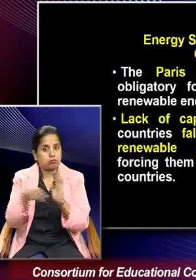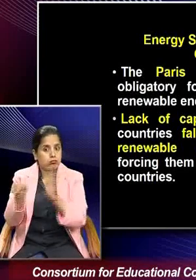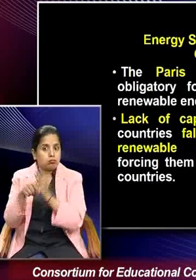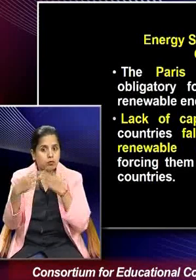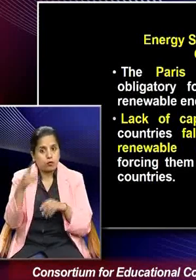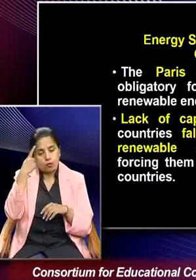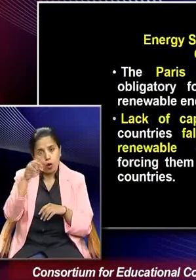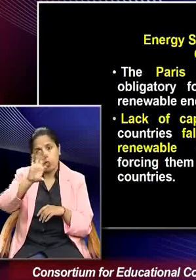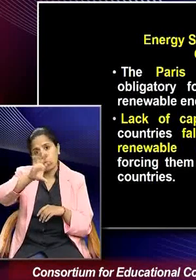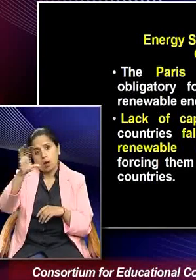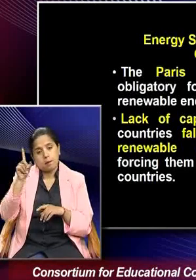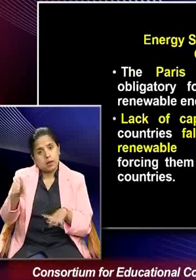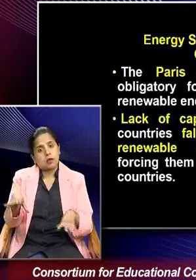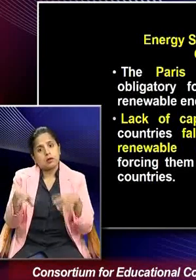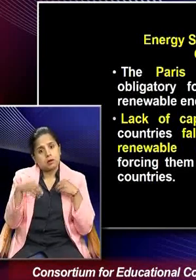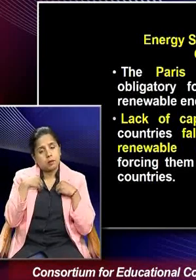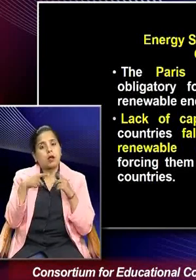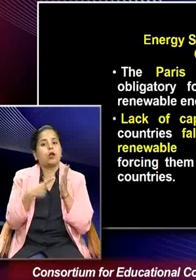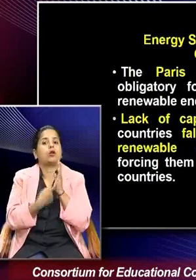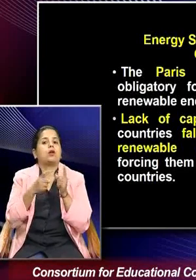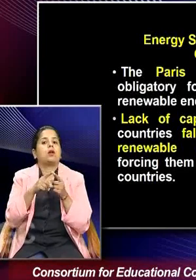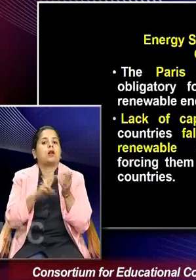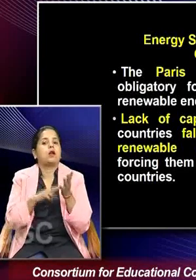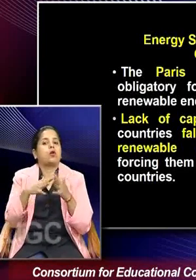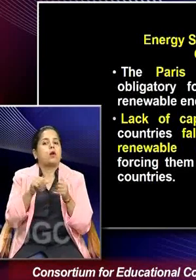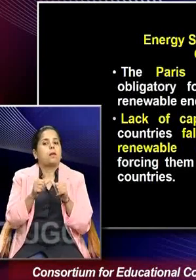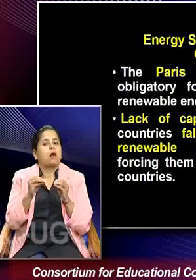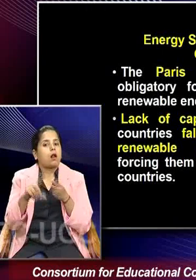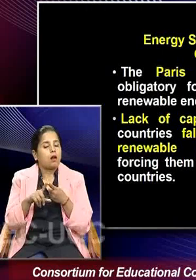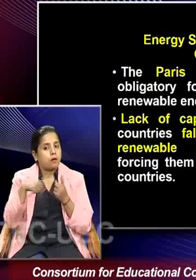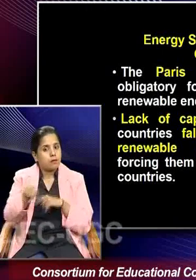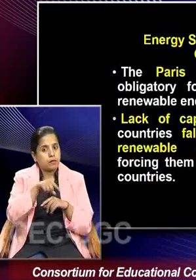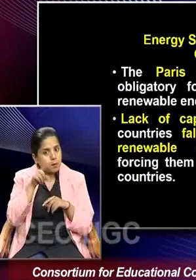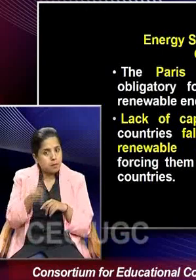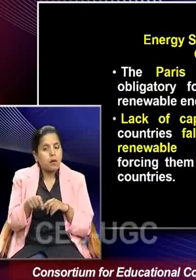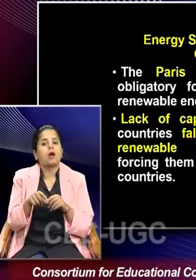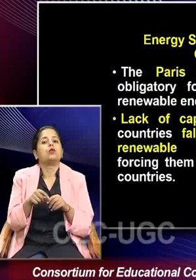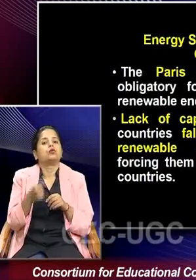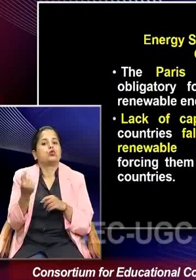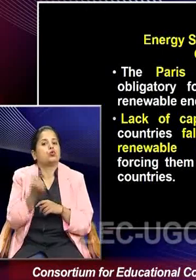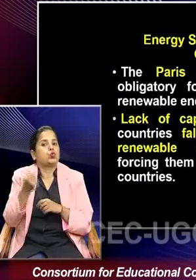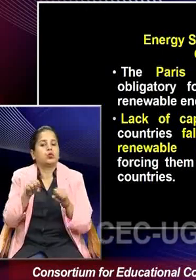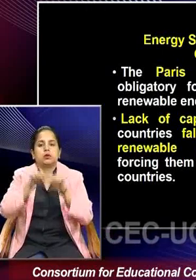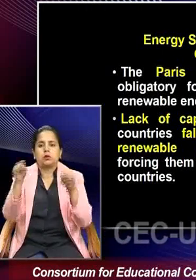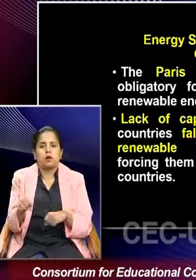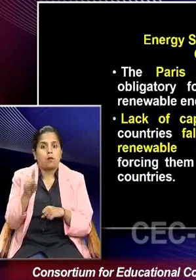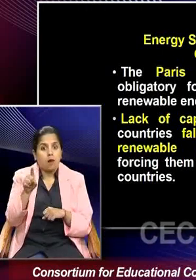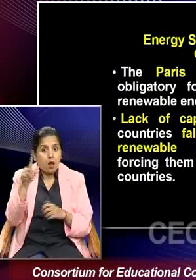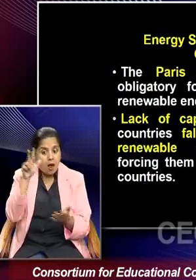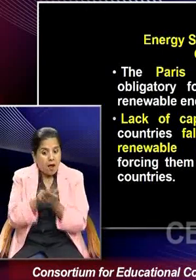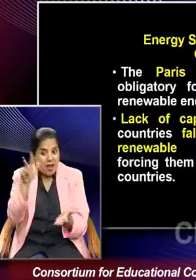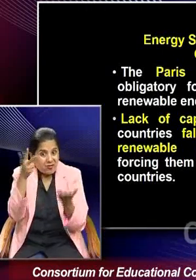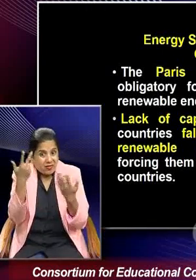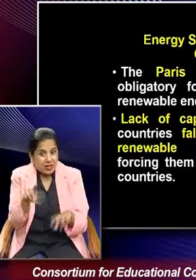the countries to adopt renewable energy systems. Once it is obligatory, it means that one needs